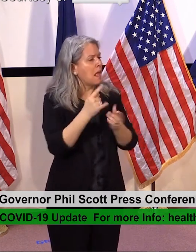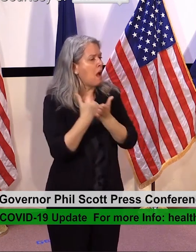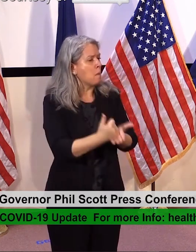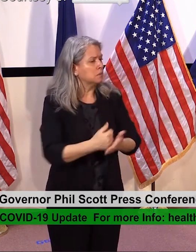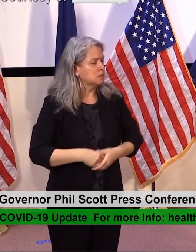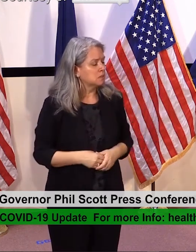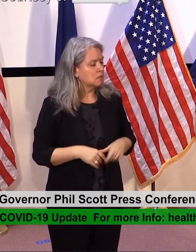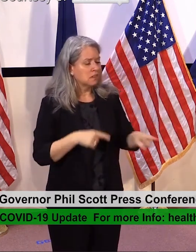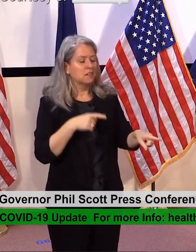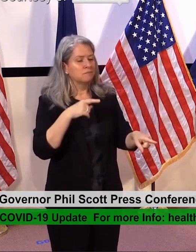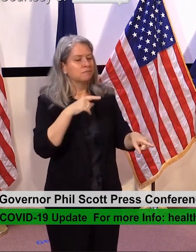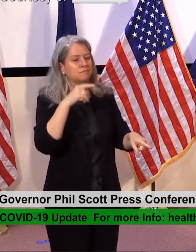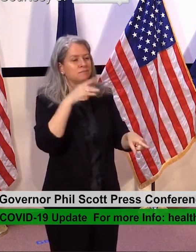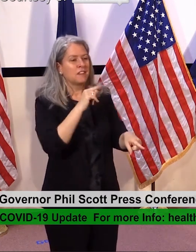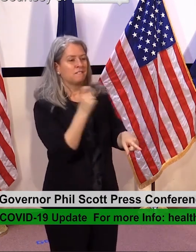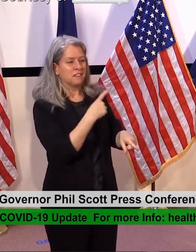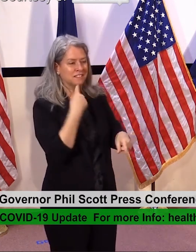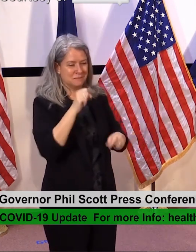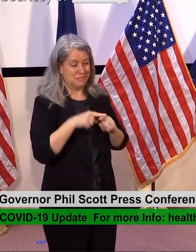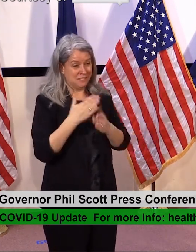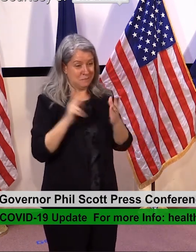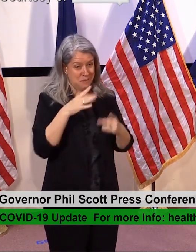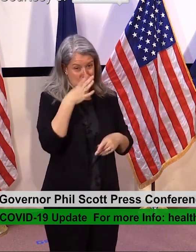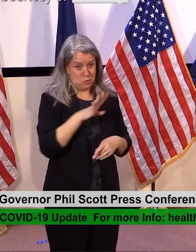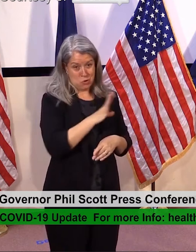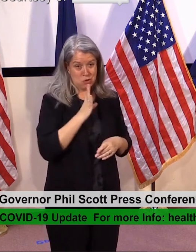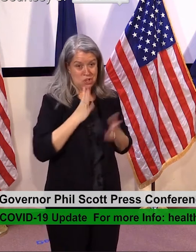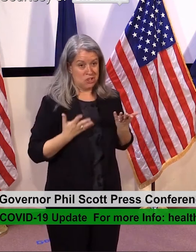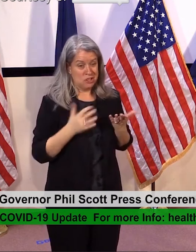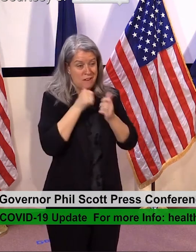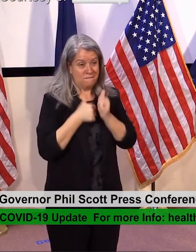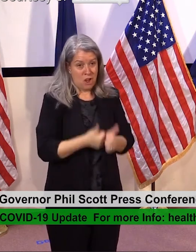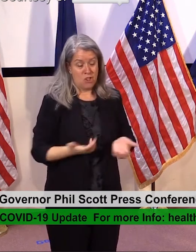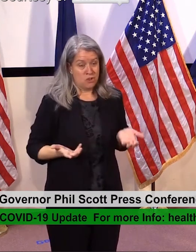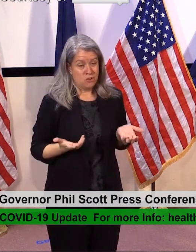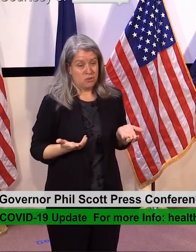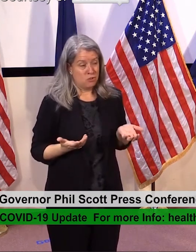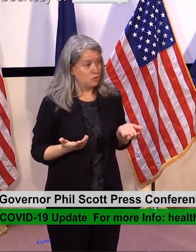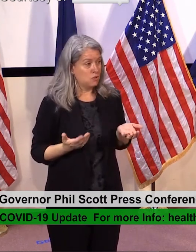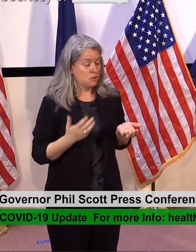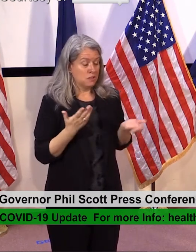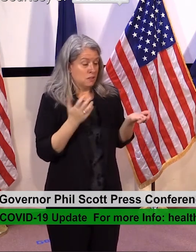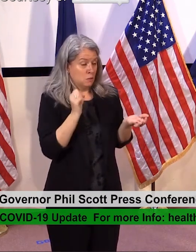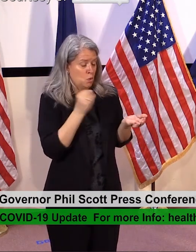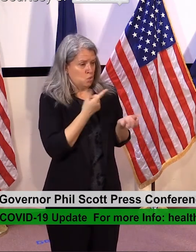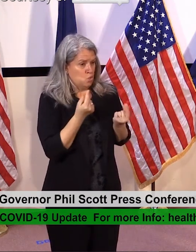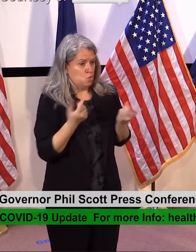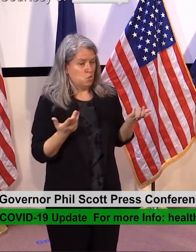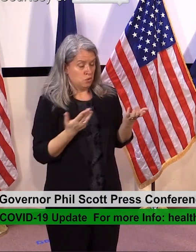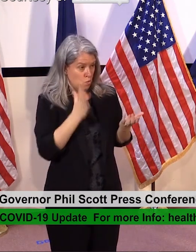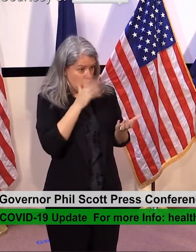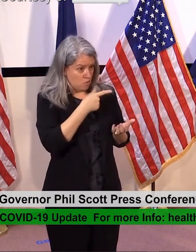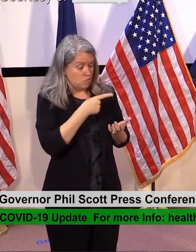But some people clearly are not getting your message, or they're ignoring it. And I guess I'm wondering if you're ready to go